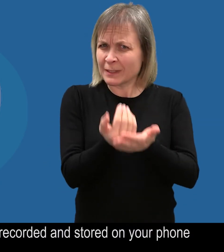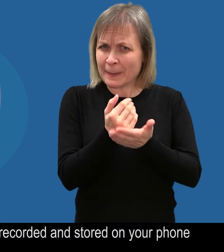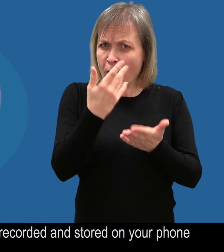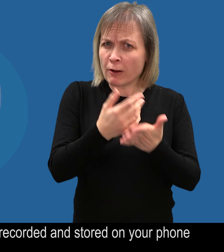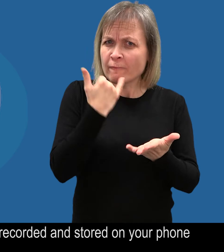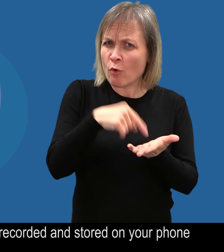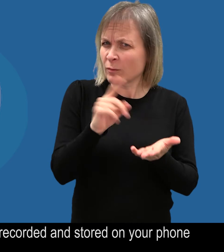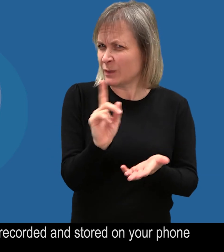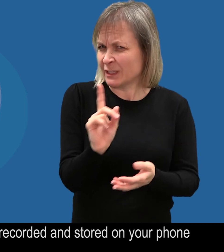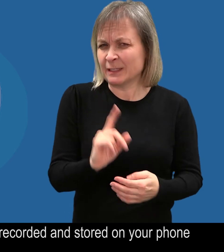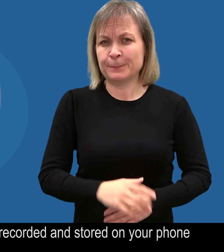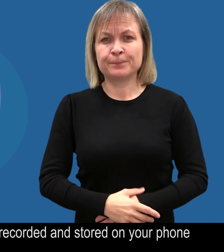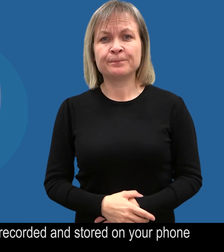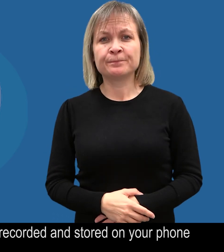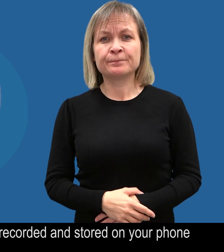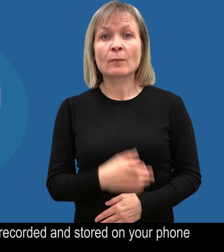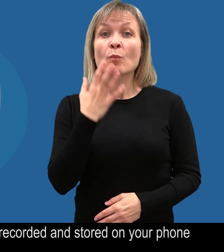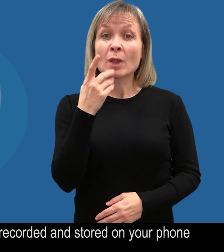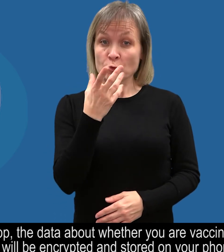What is recorded and stored on your phone?